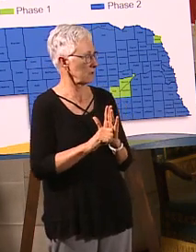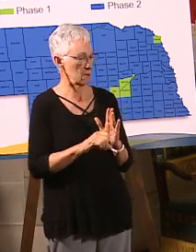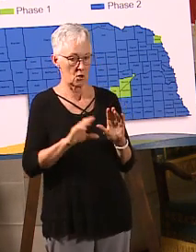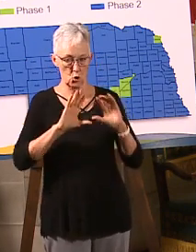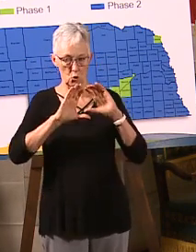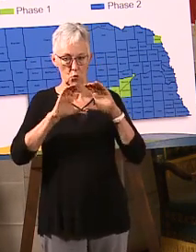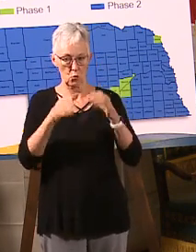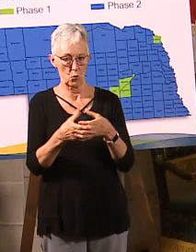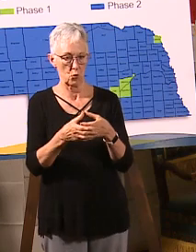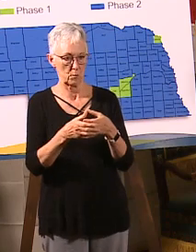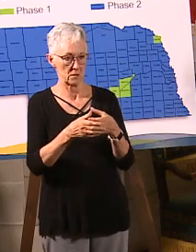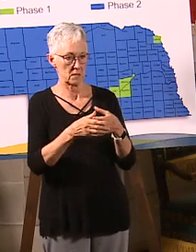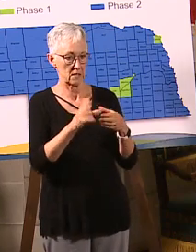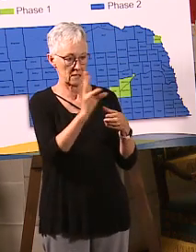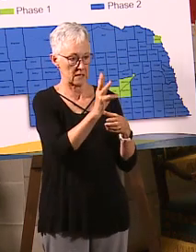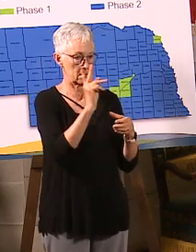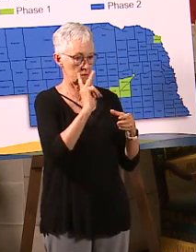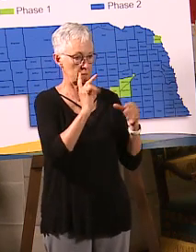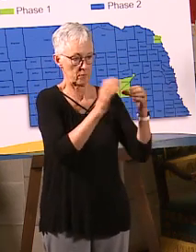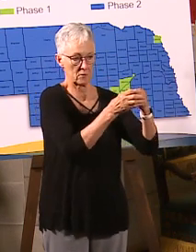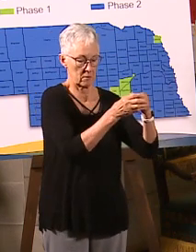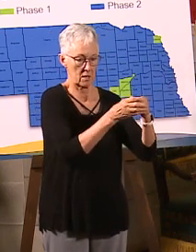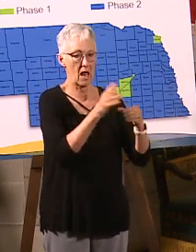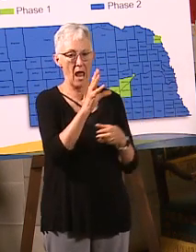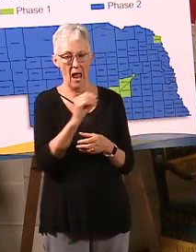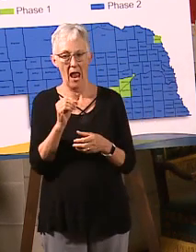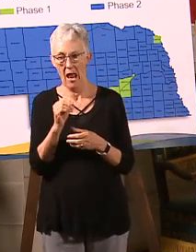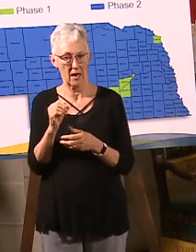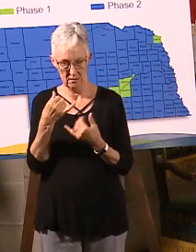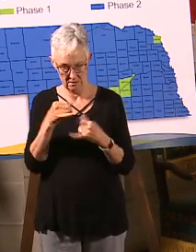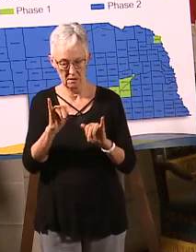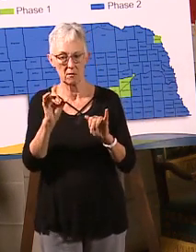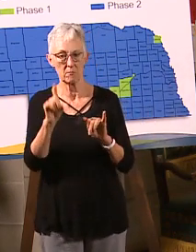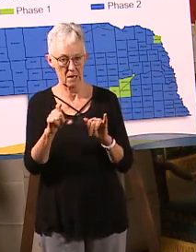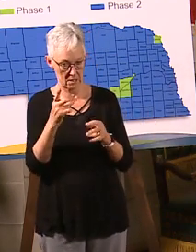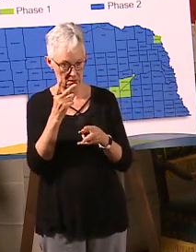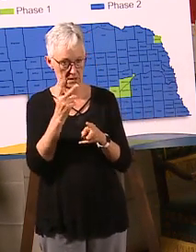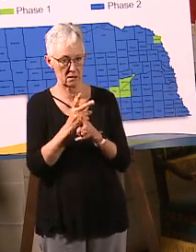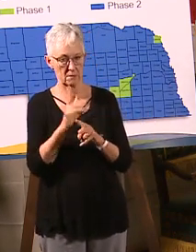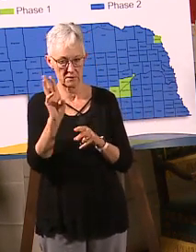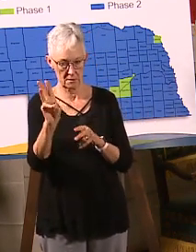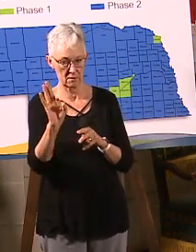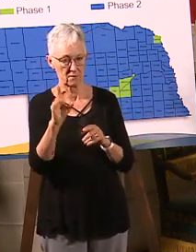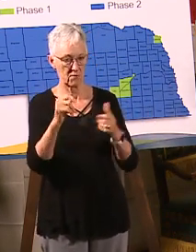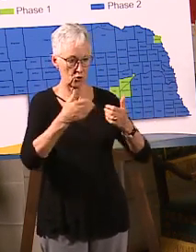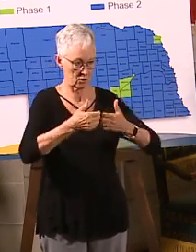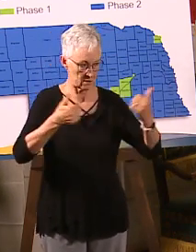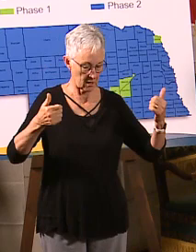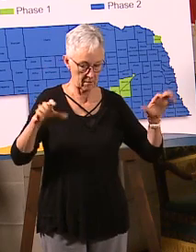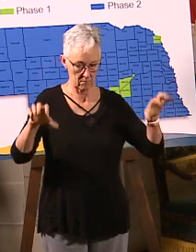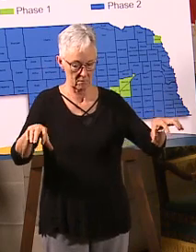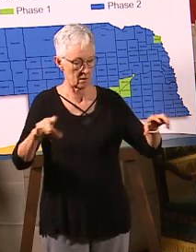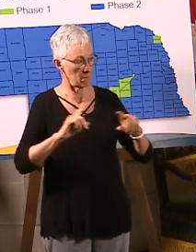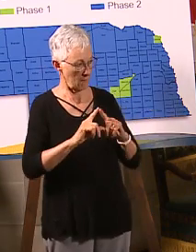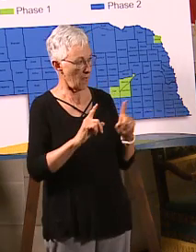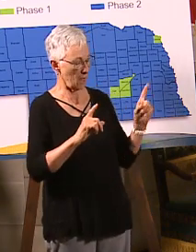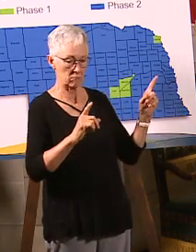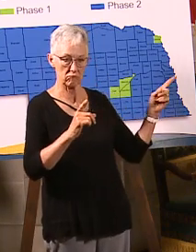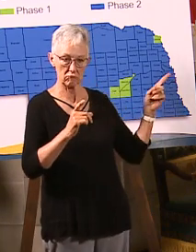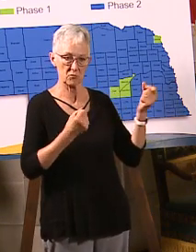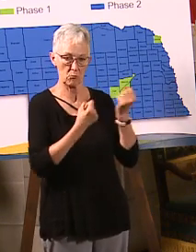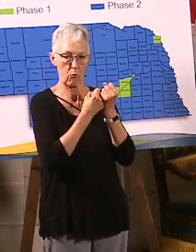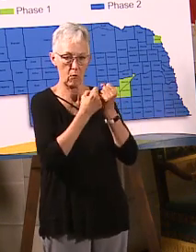everybody else, all that sort of stuff. So we still have lots of restrictions on making sure we got good social distancing in all those venues. But yay, graduations, so good